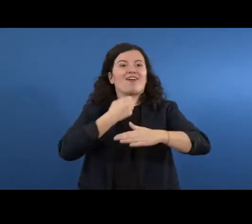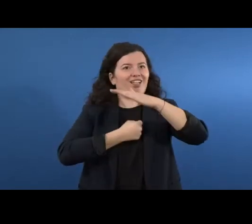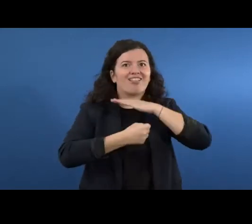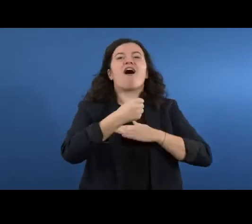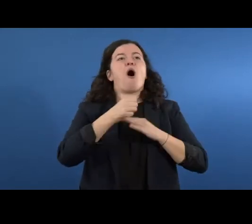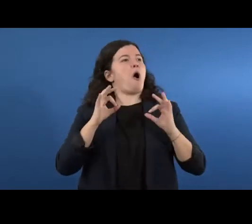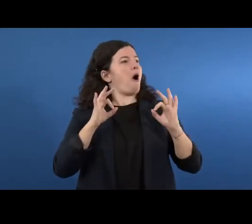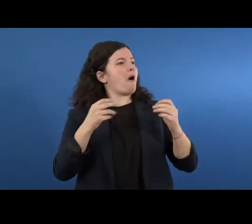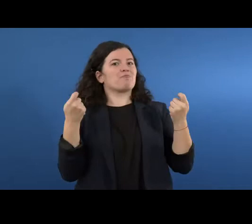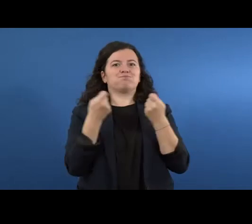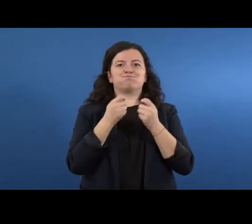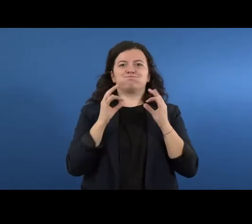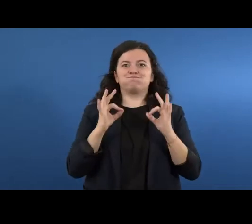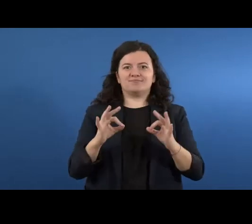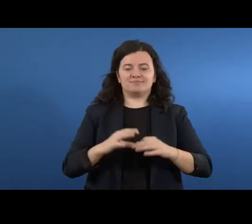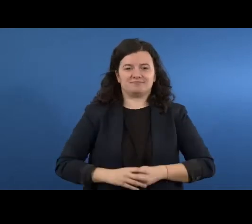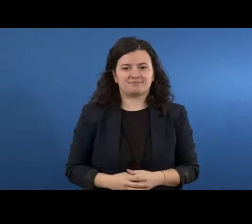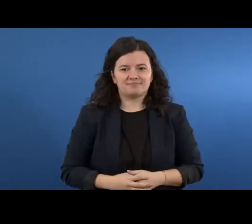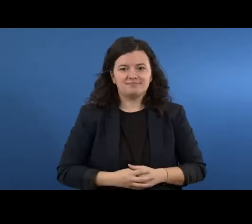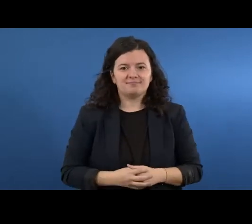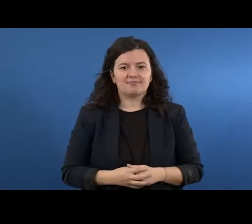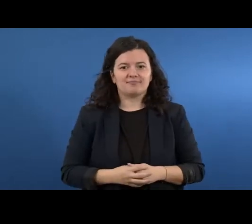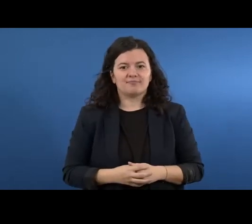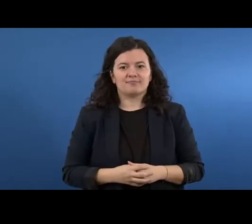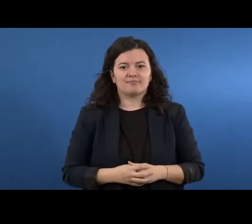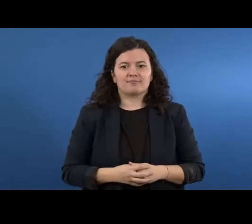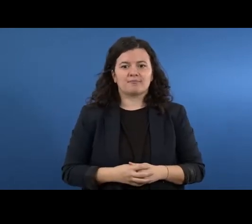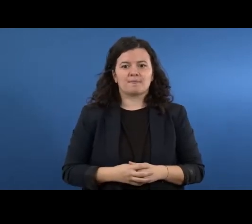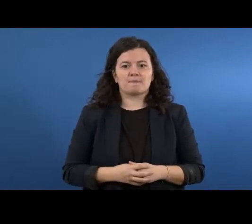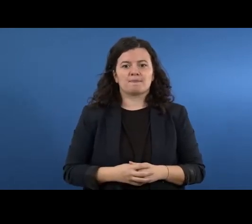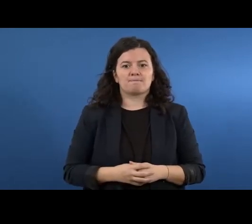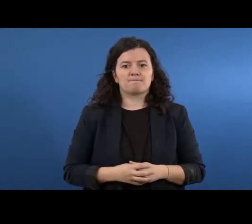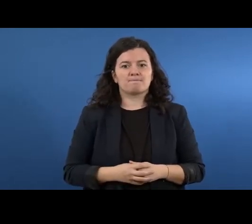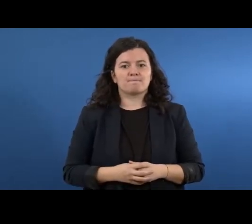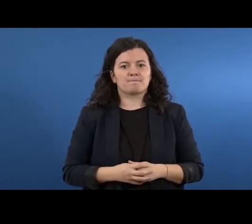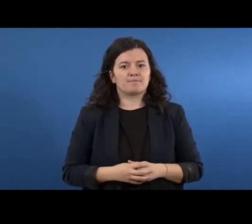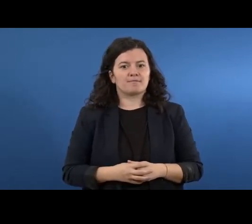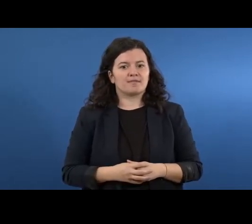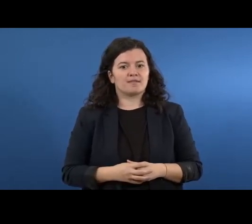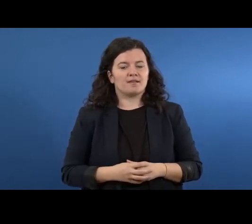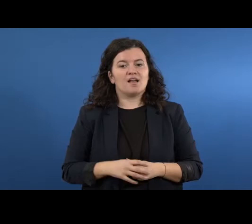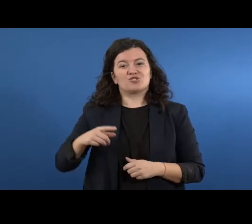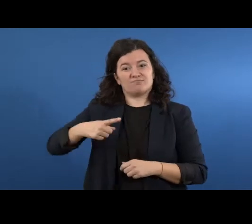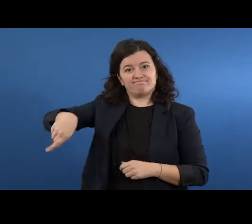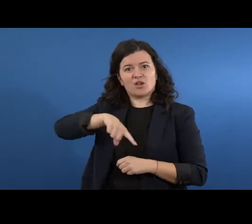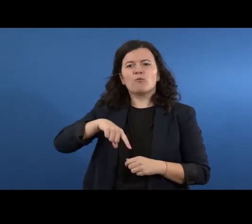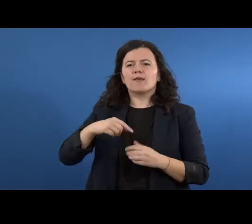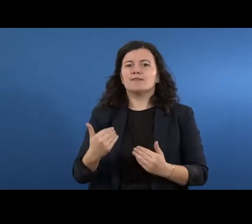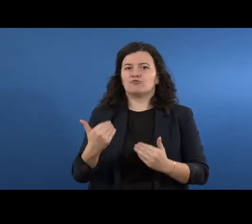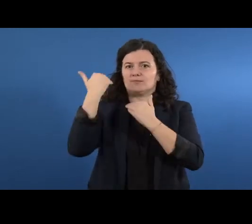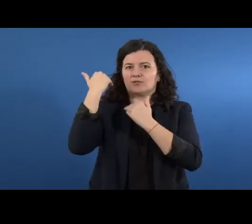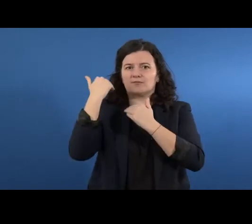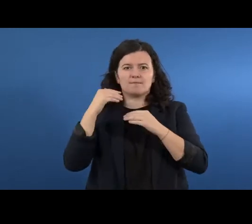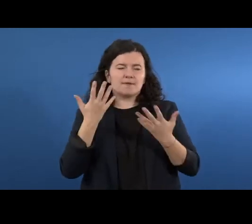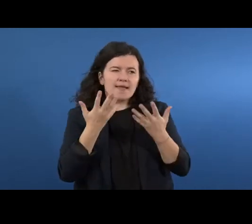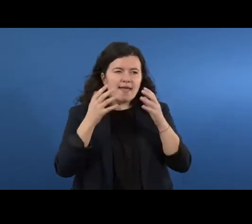market for disabled talent. I think the BDNs are in a unique position to be able to get to know the side of the supply side of